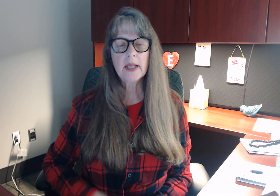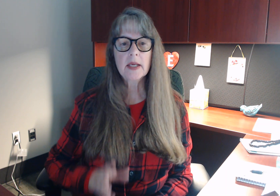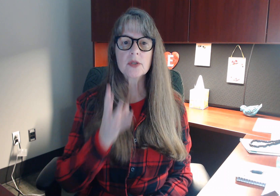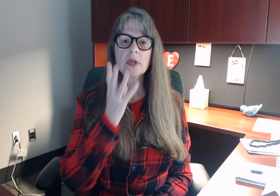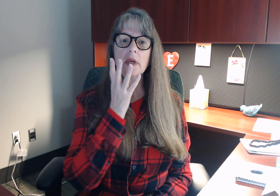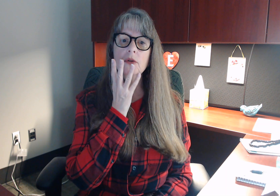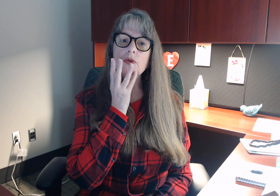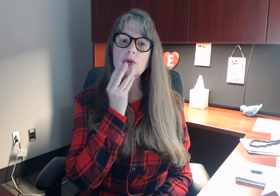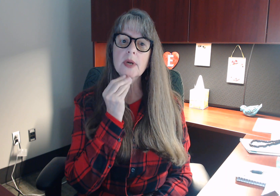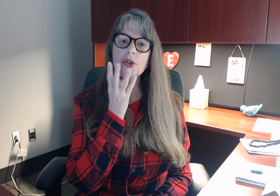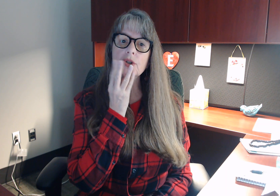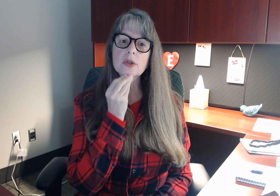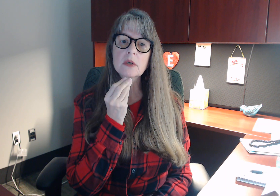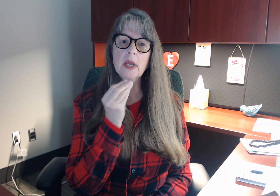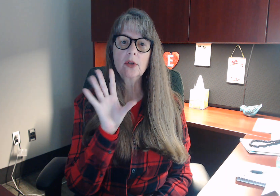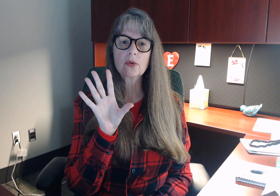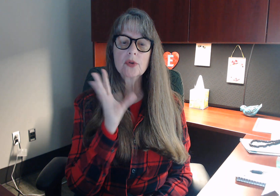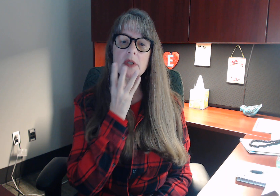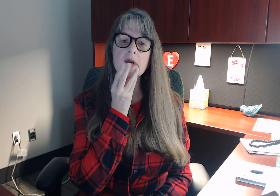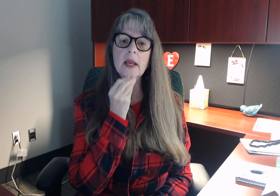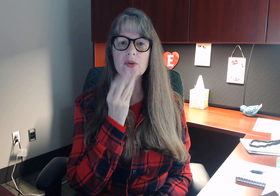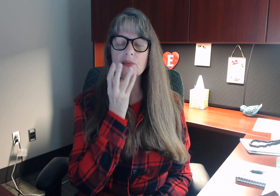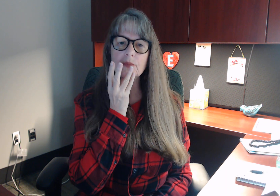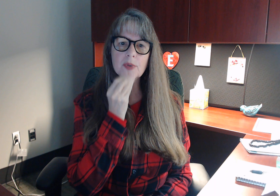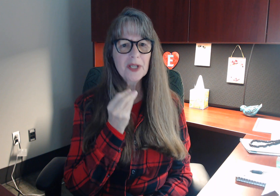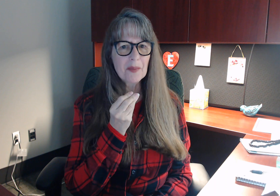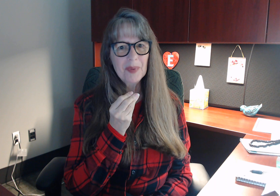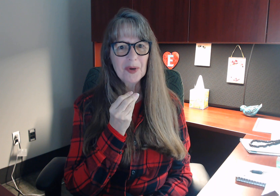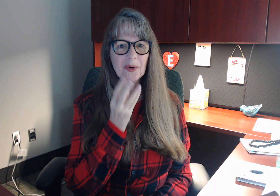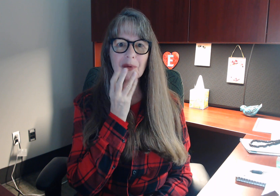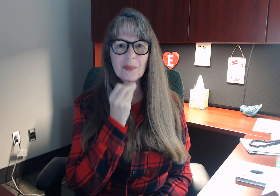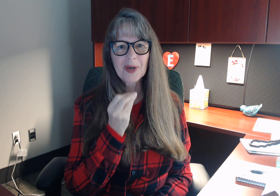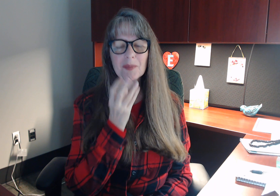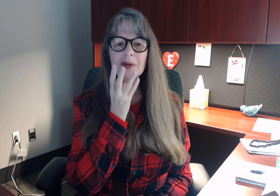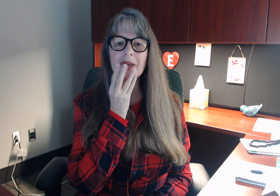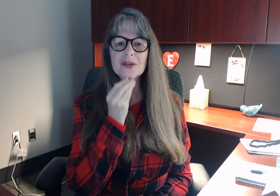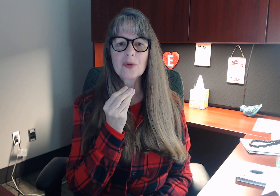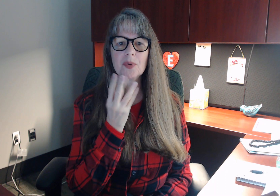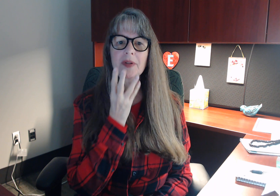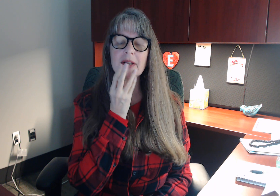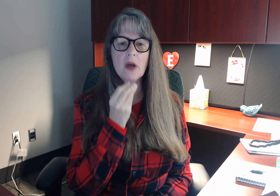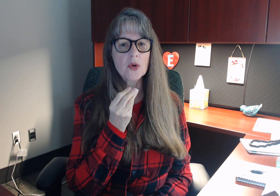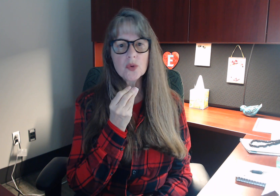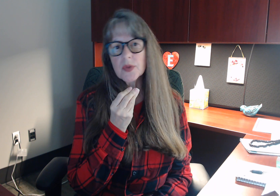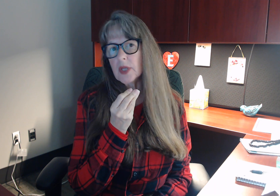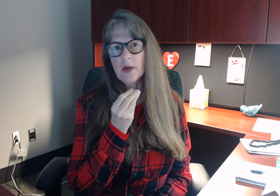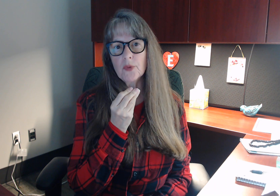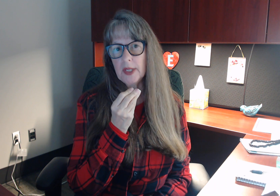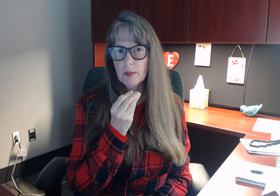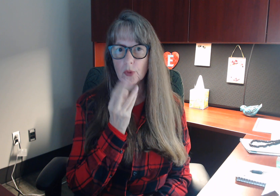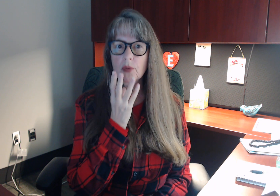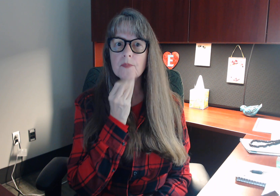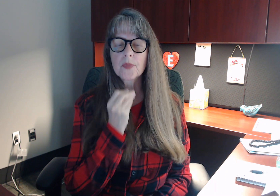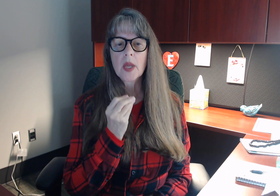is Jewish, and it's really a beard or whatever, but that's also the sign for Hebrew.